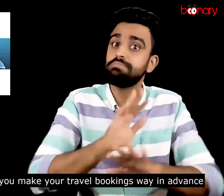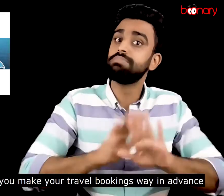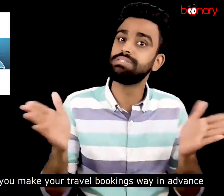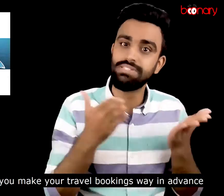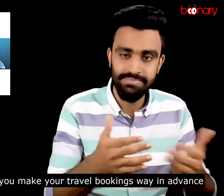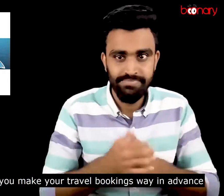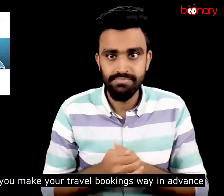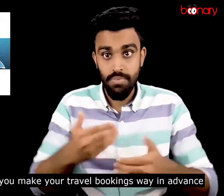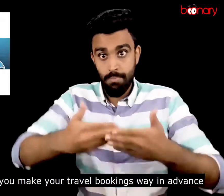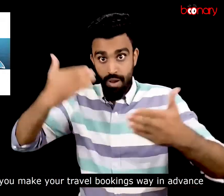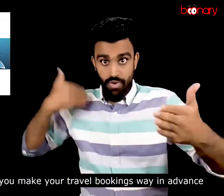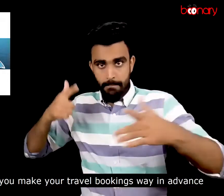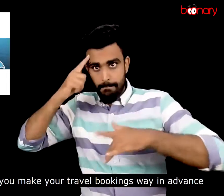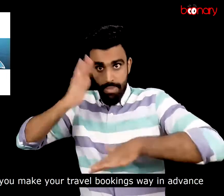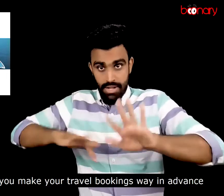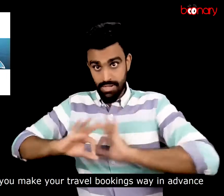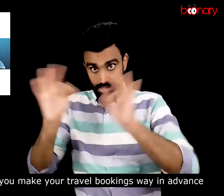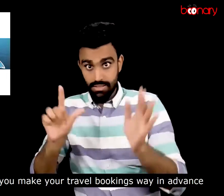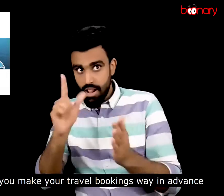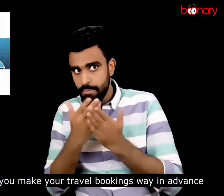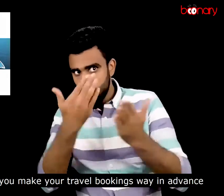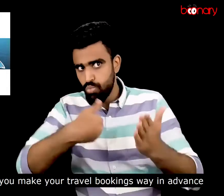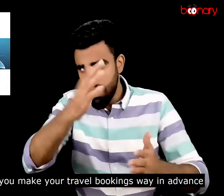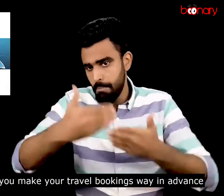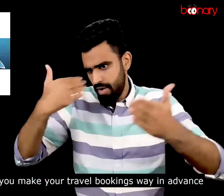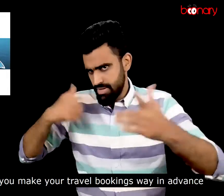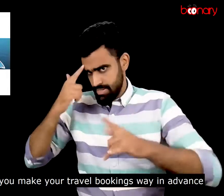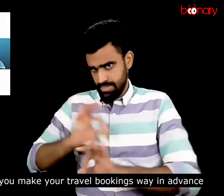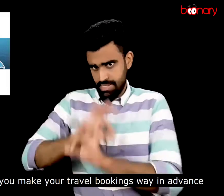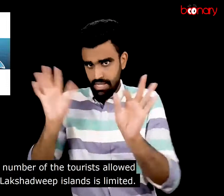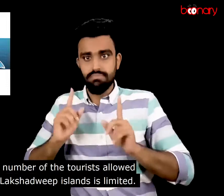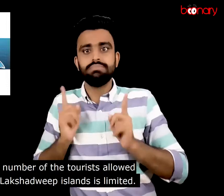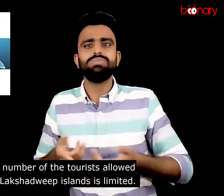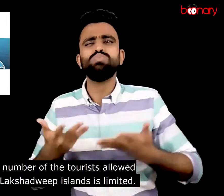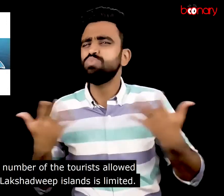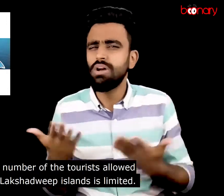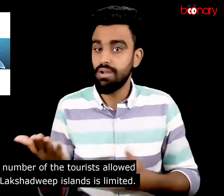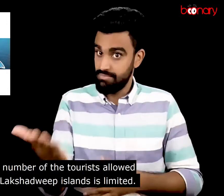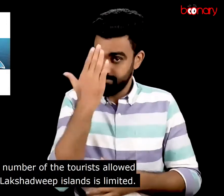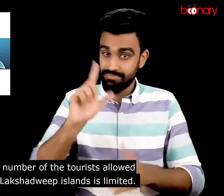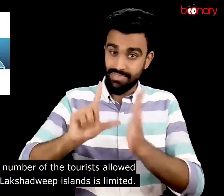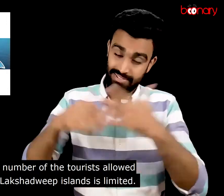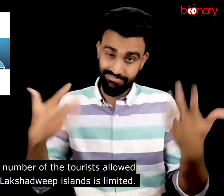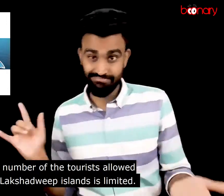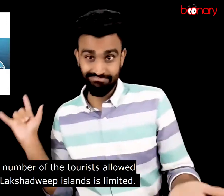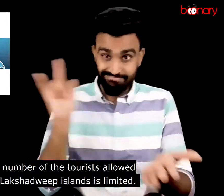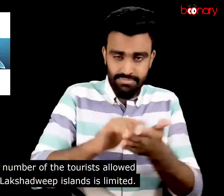Make sure that you make your travel bookings way in advance as the number of tourists